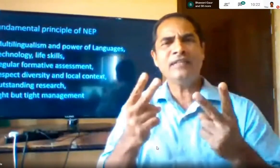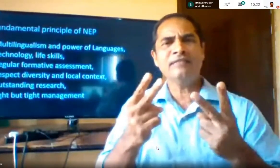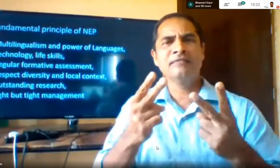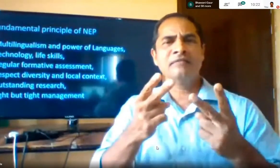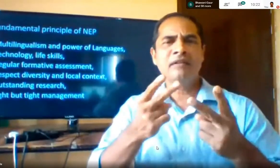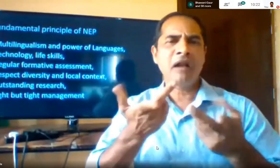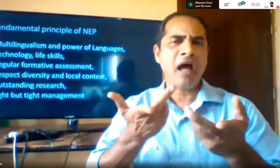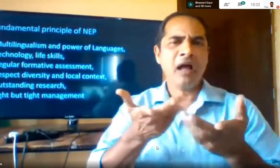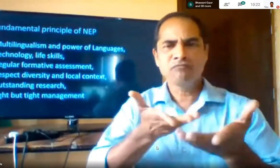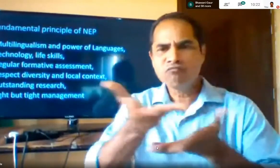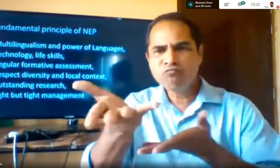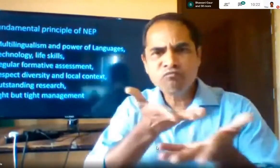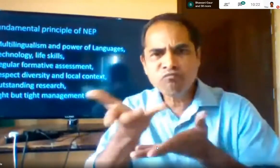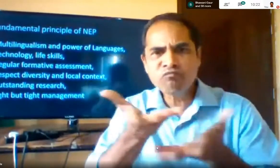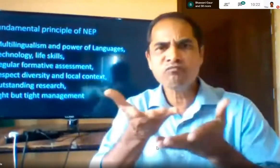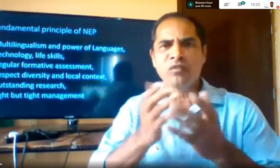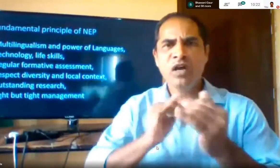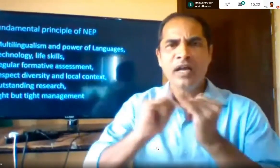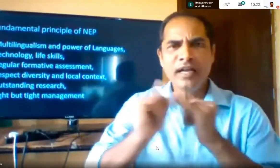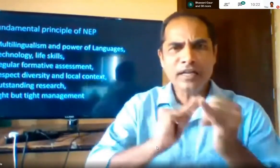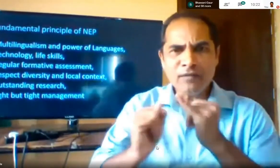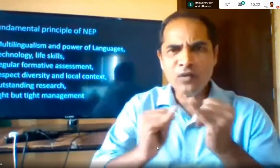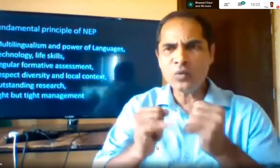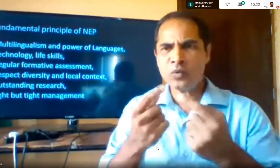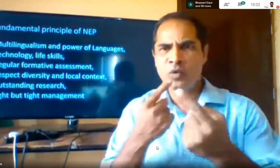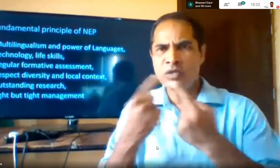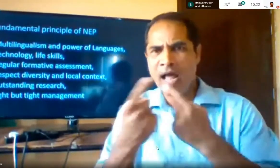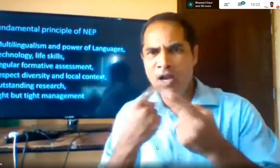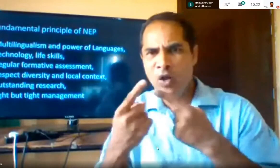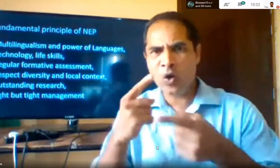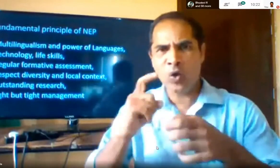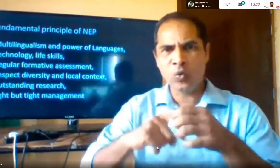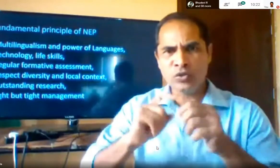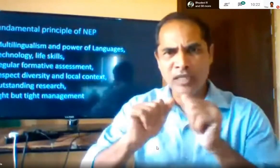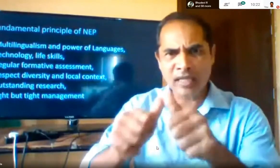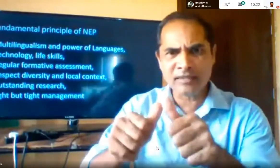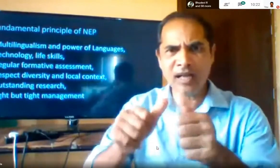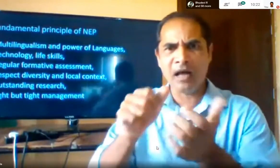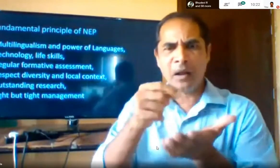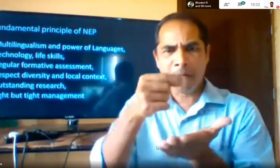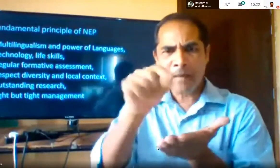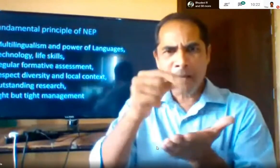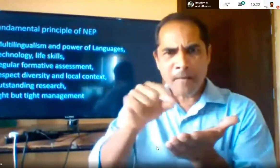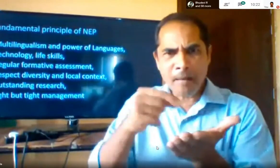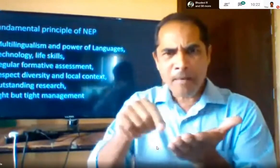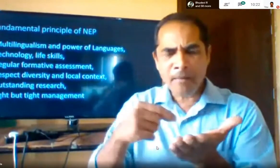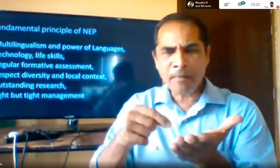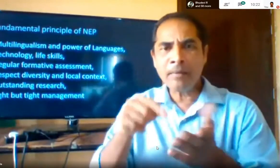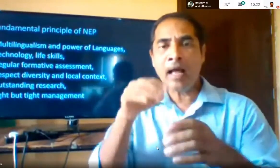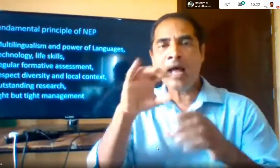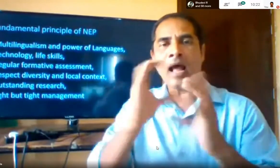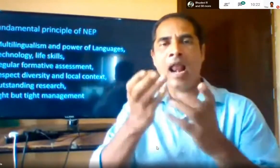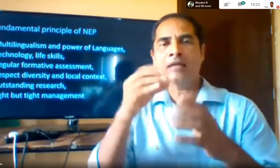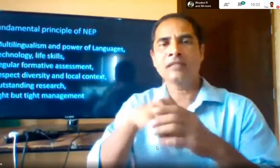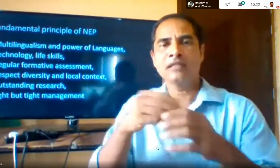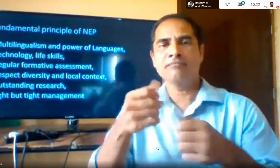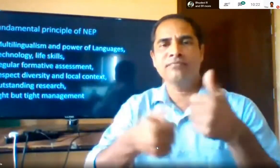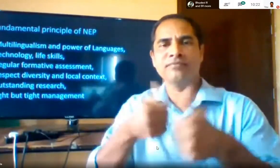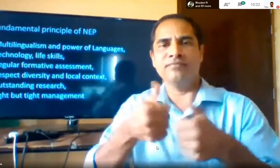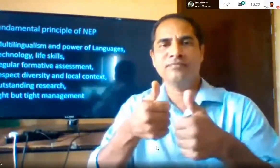will be like a little bit different. They have a discussion, they have an interview, they have a question answer, quiz, everything